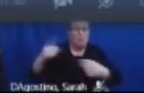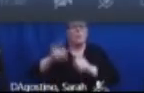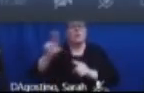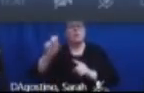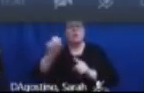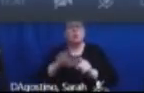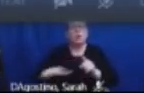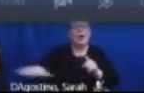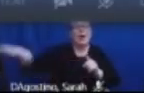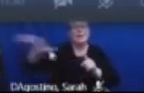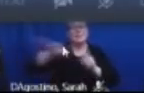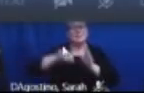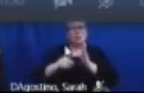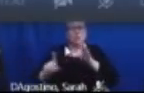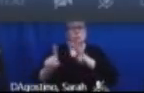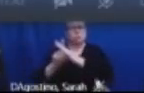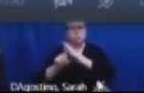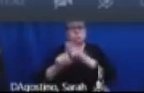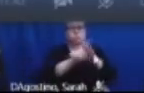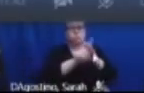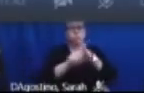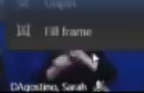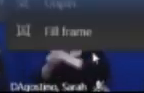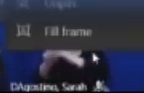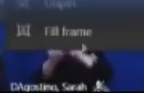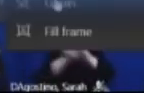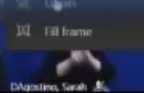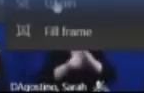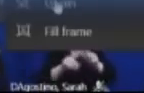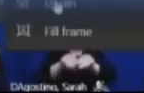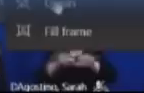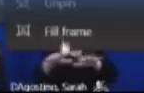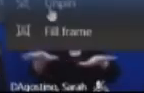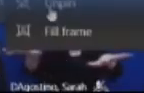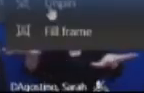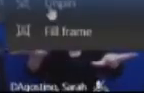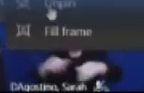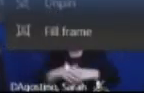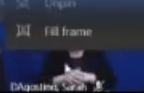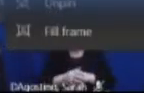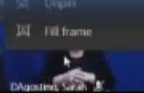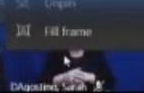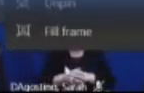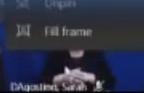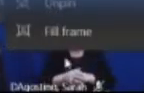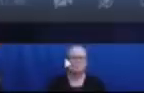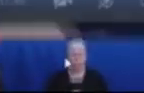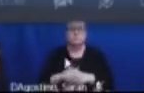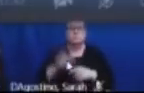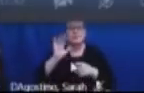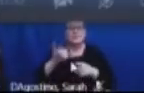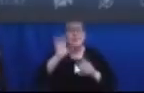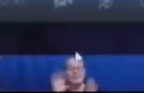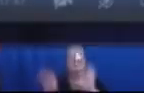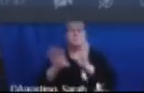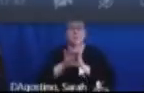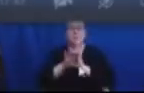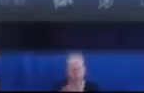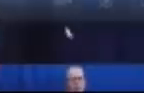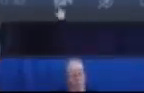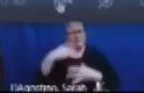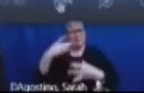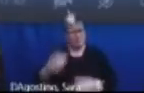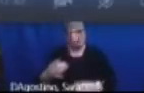This little chart is interesting. You can get that on our COVID website. It's an